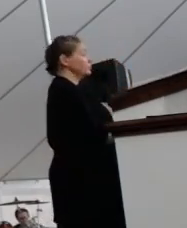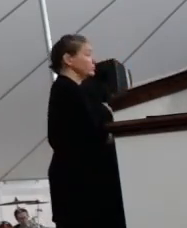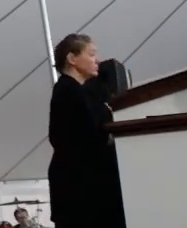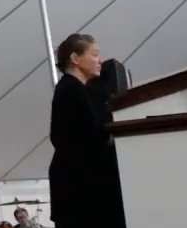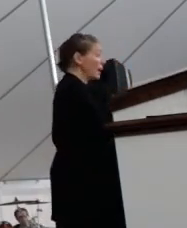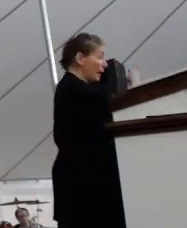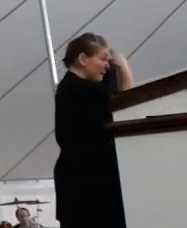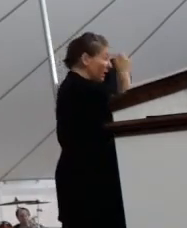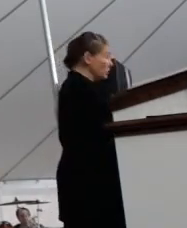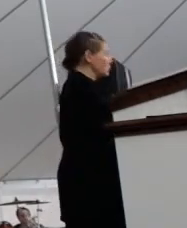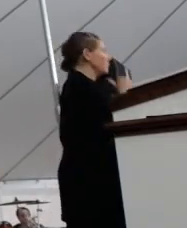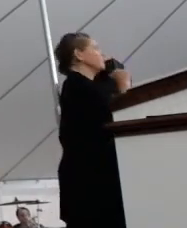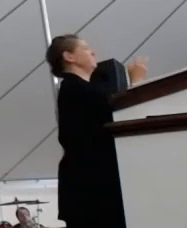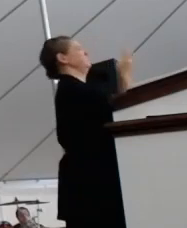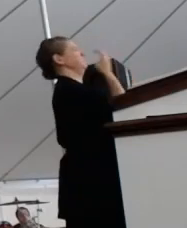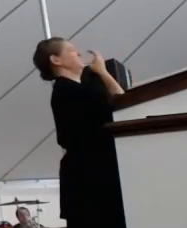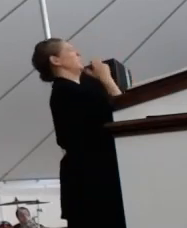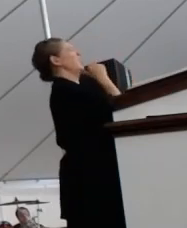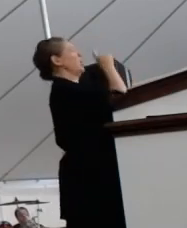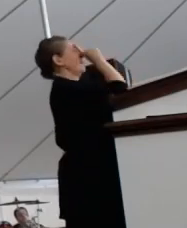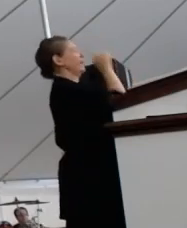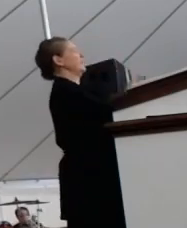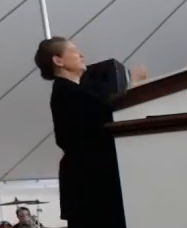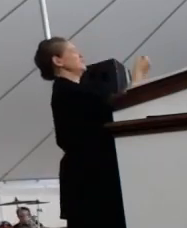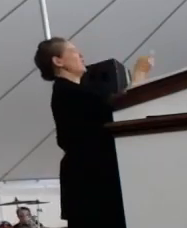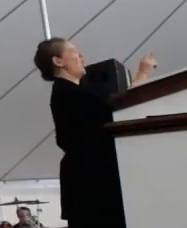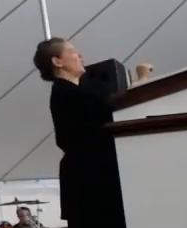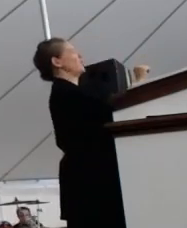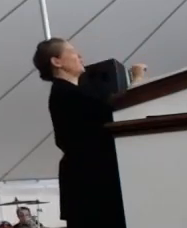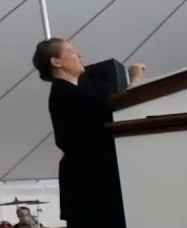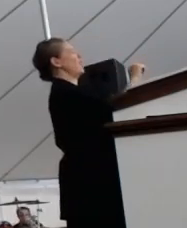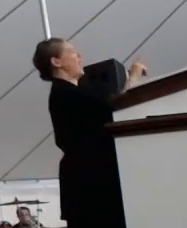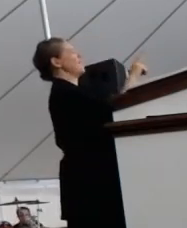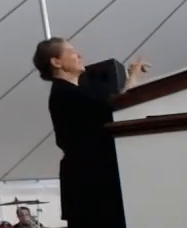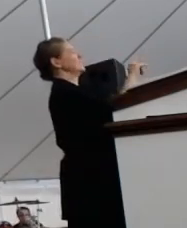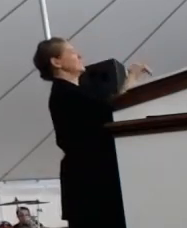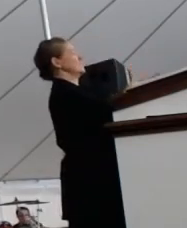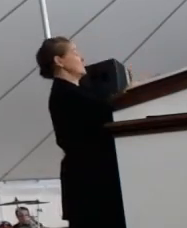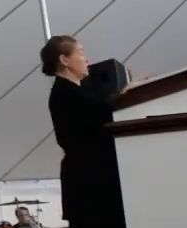Just because you don't believe in gravity doesn't mean you're going to start floating around this tent.